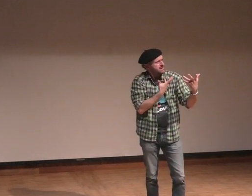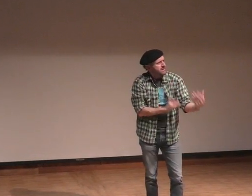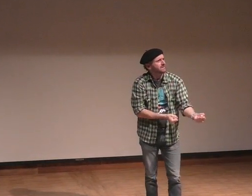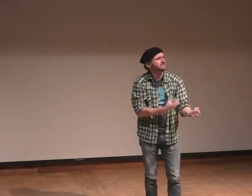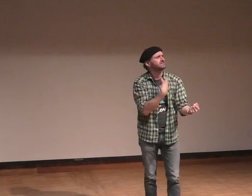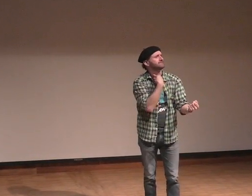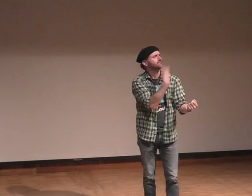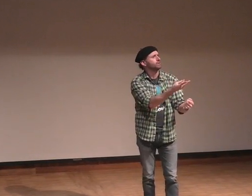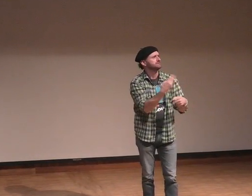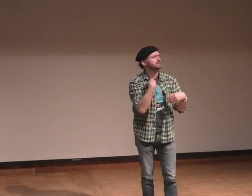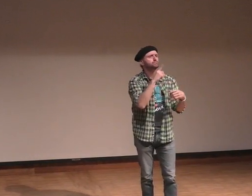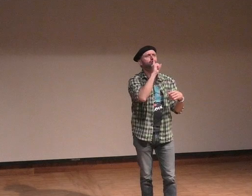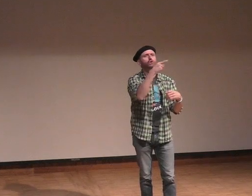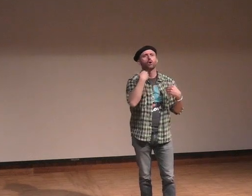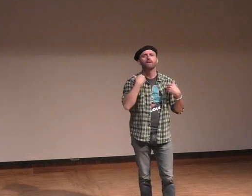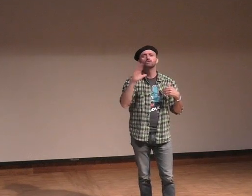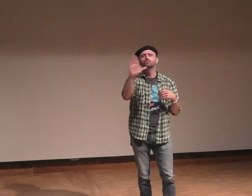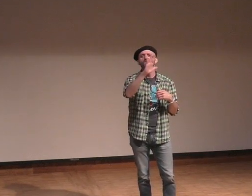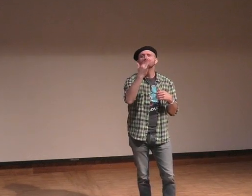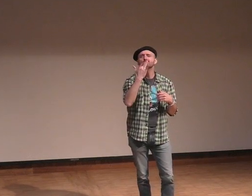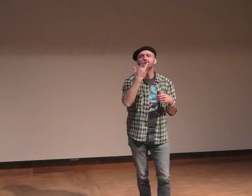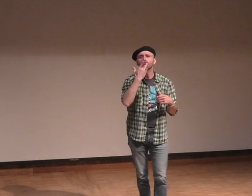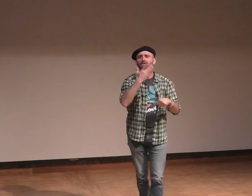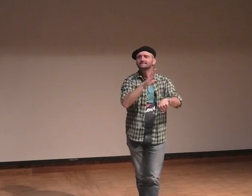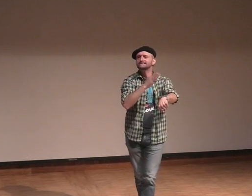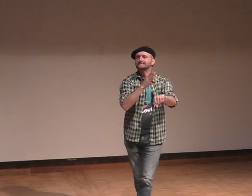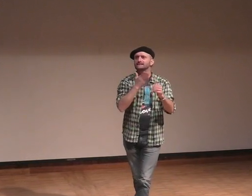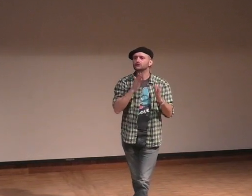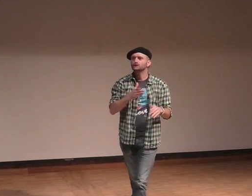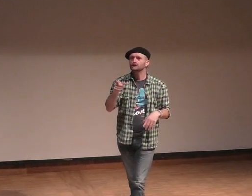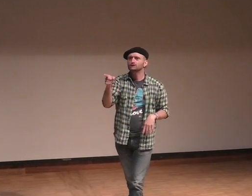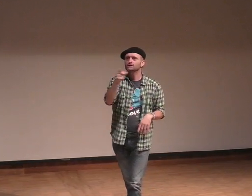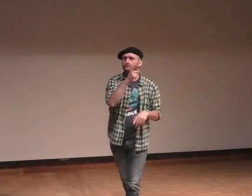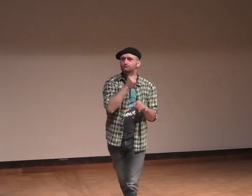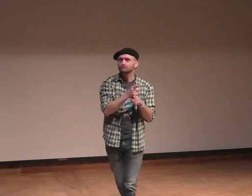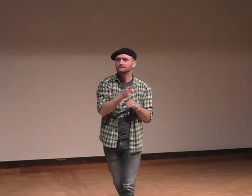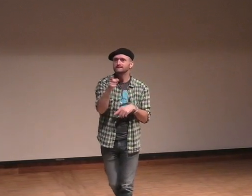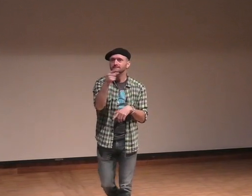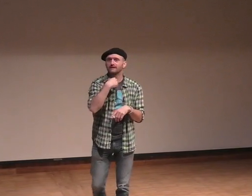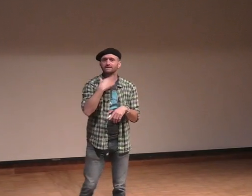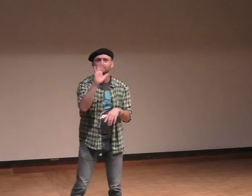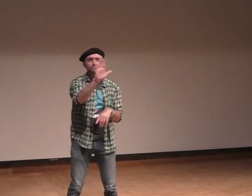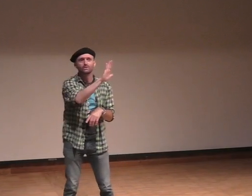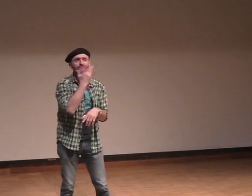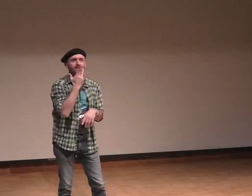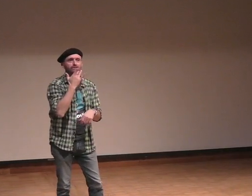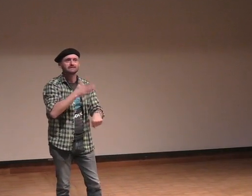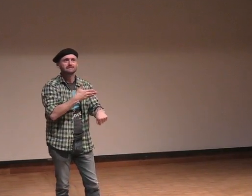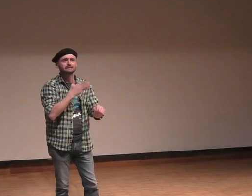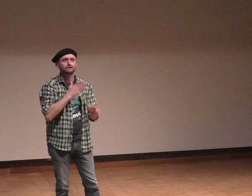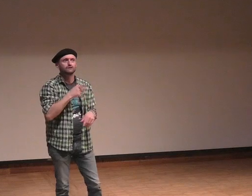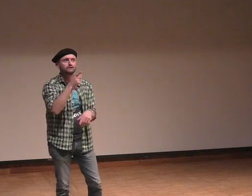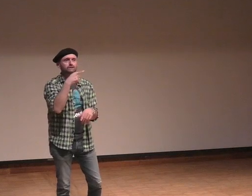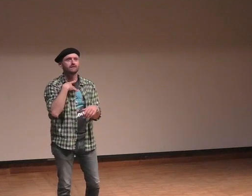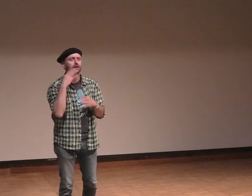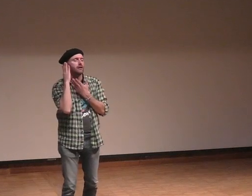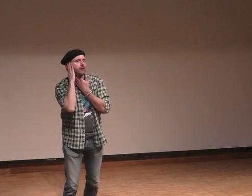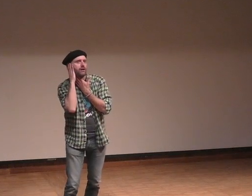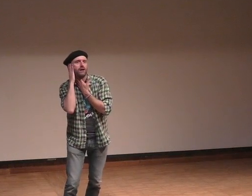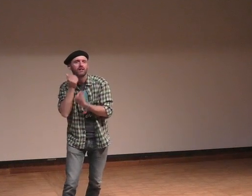are very confident in English. I'm sure you have your favorite singers, right? You would have your favorite